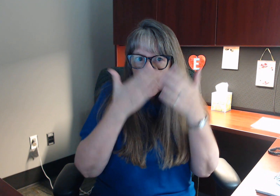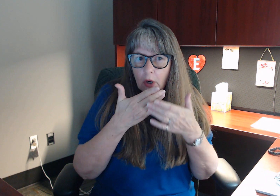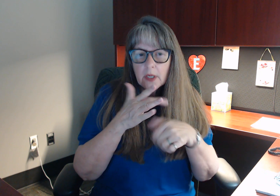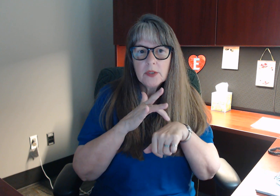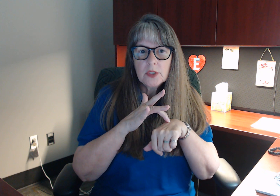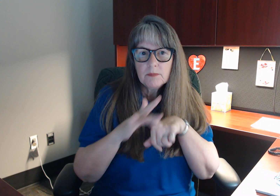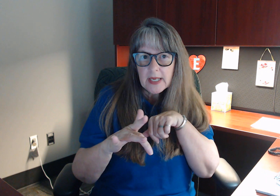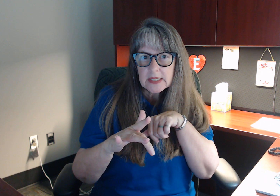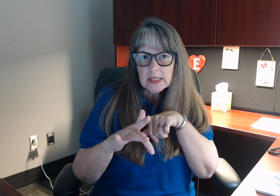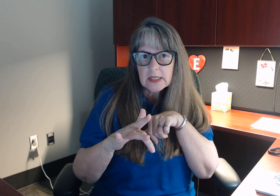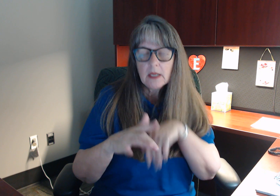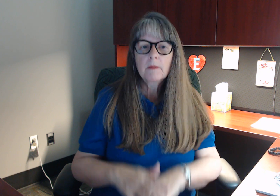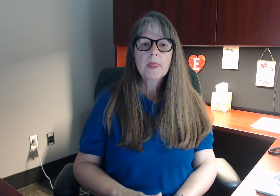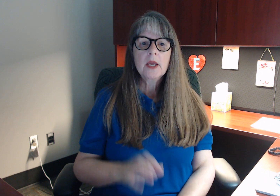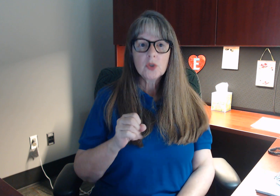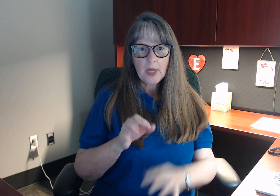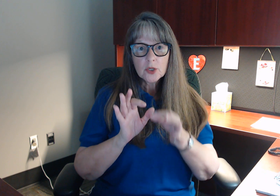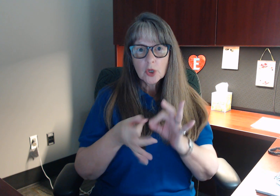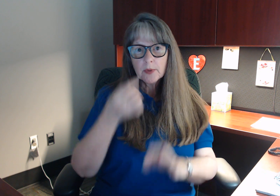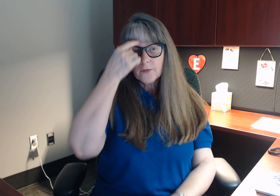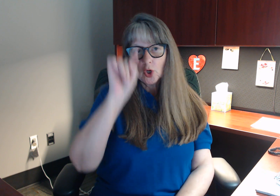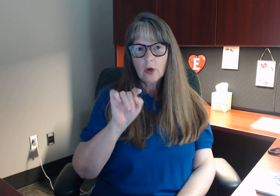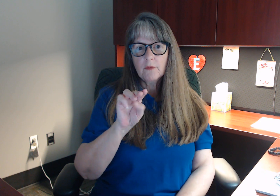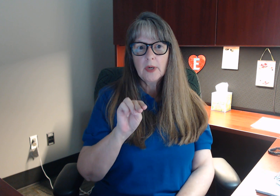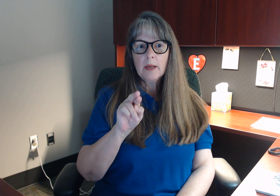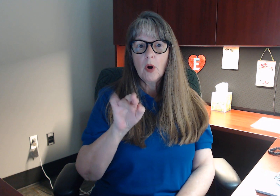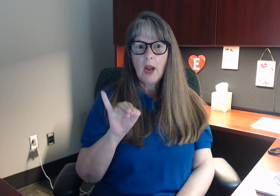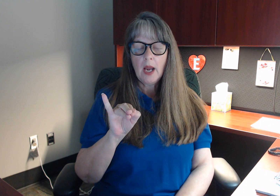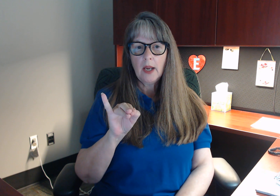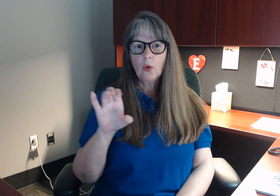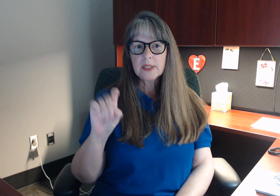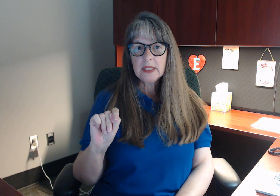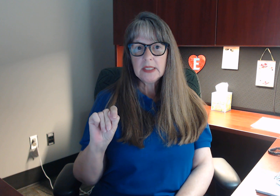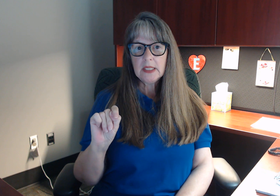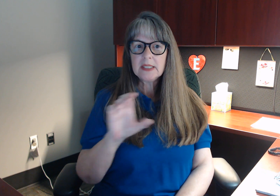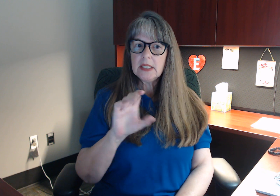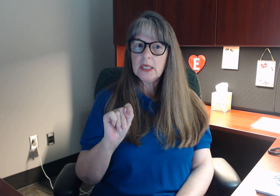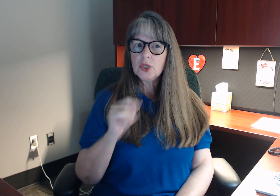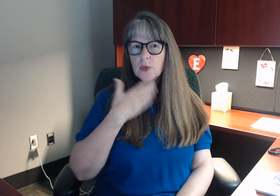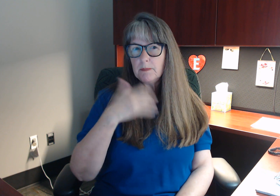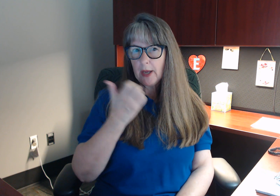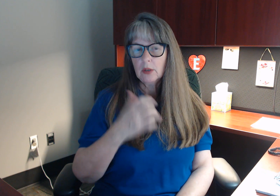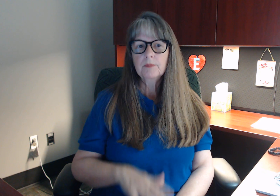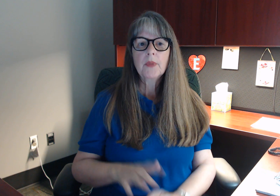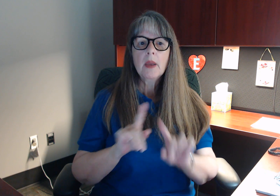dark spaces. So when I interpreted for her for an MRI or CT, she was better, but